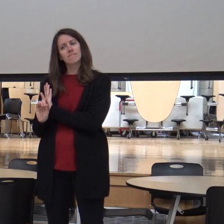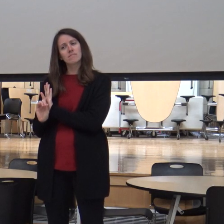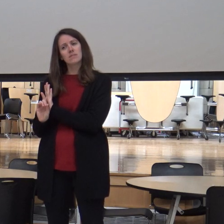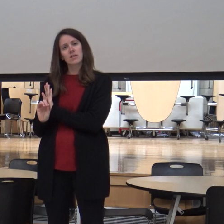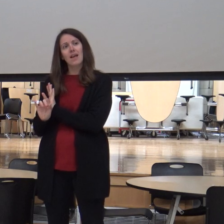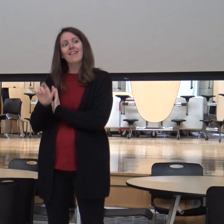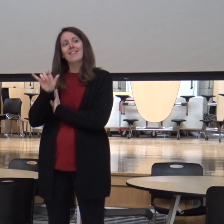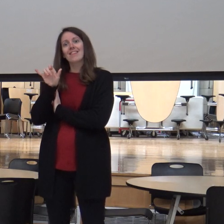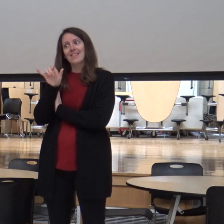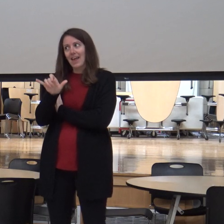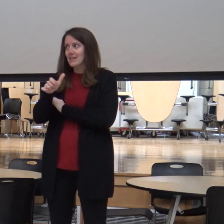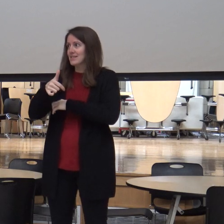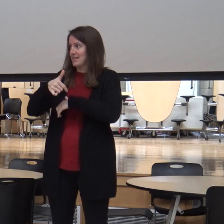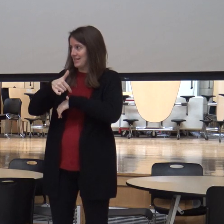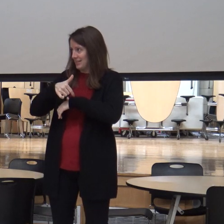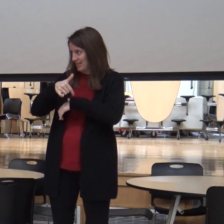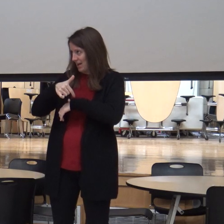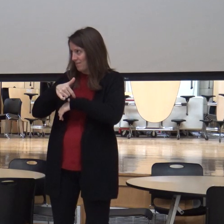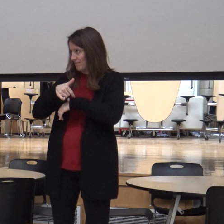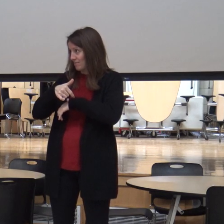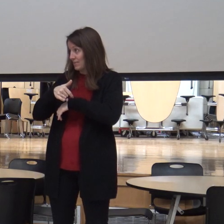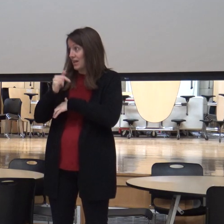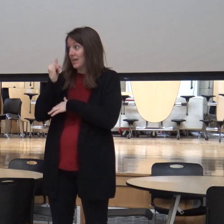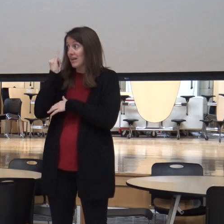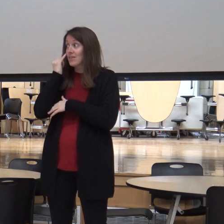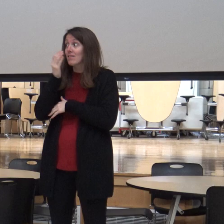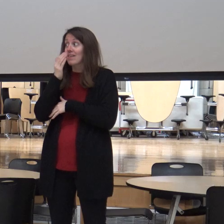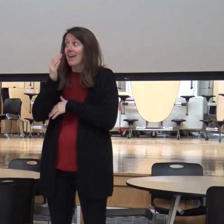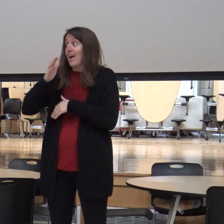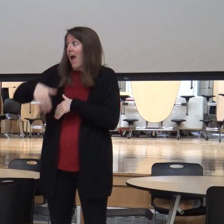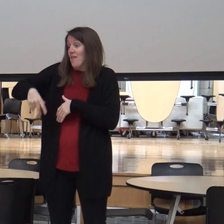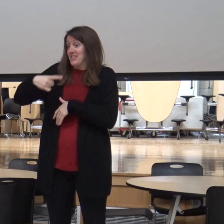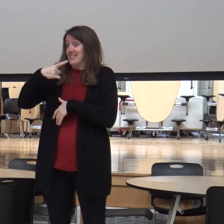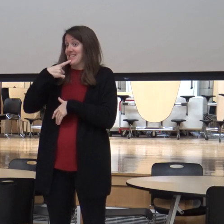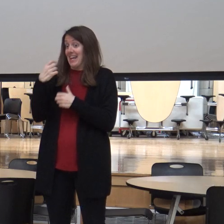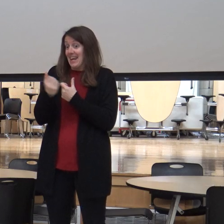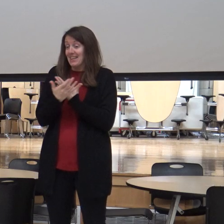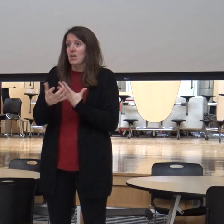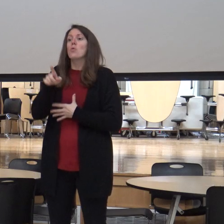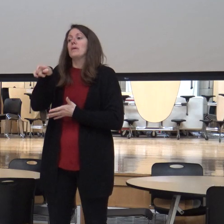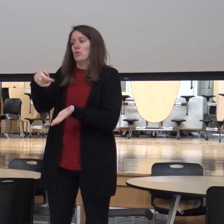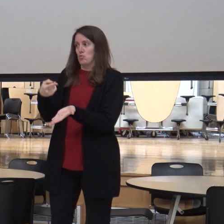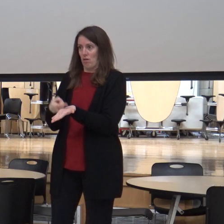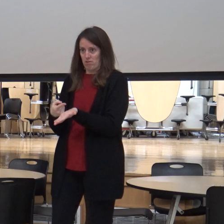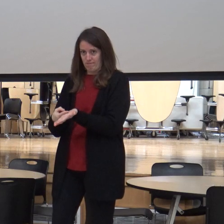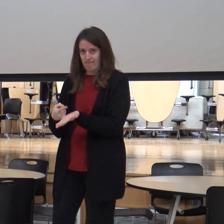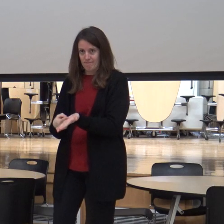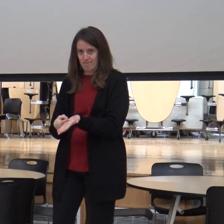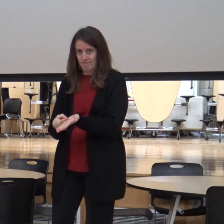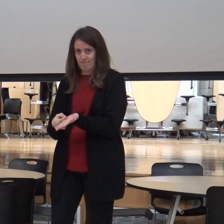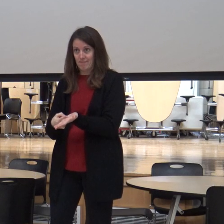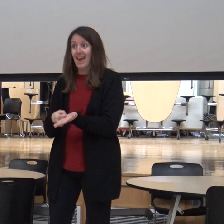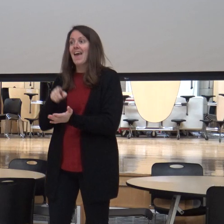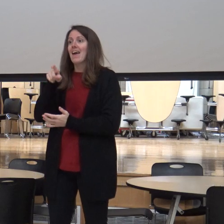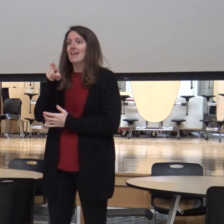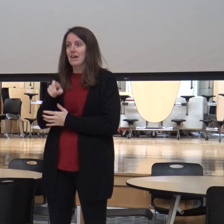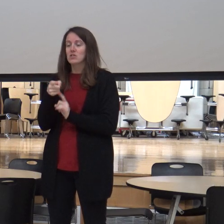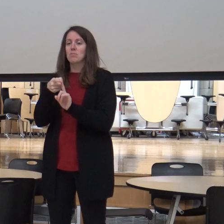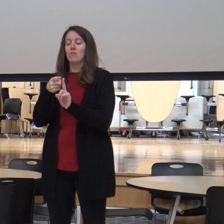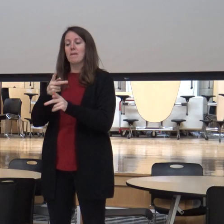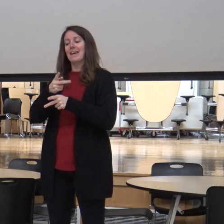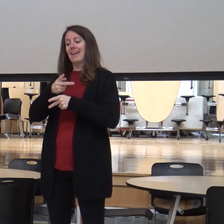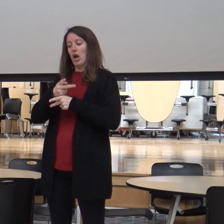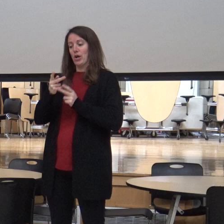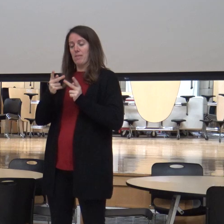Those are all times that even if they haven't said anything up till then, we need to have a discussion with them. And it has to come from a caring